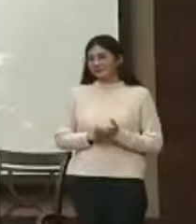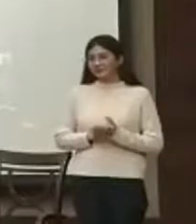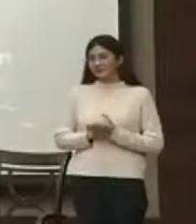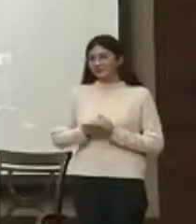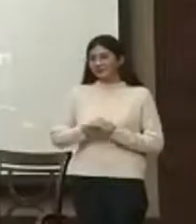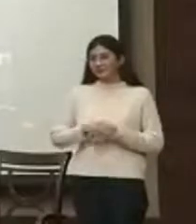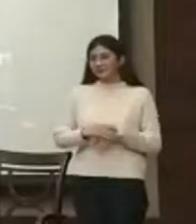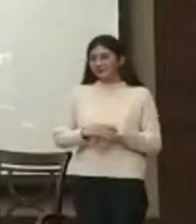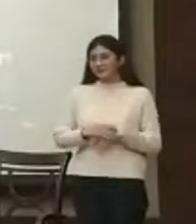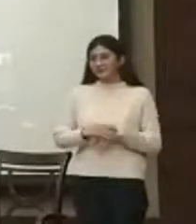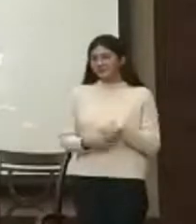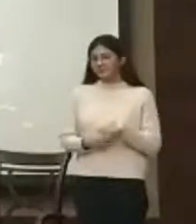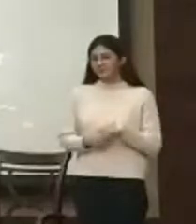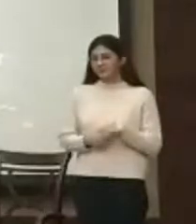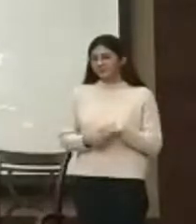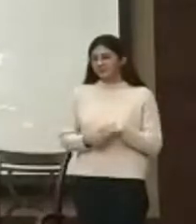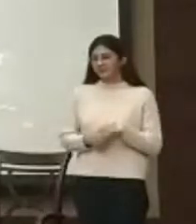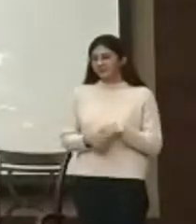Okay, sure.